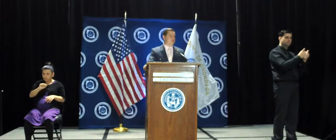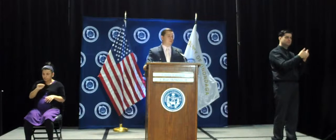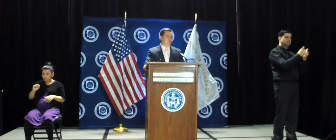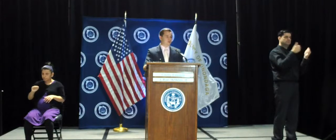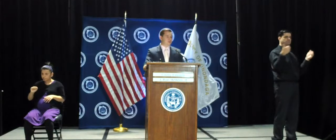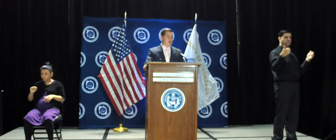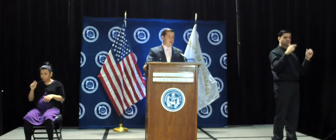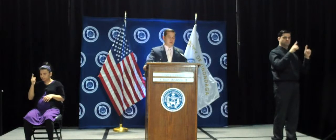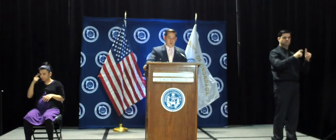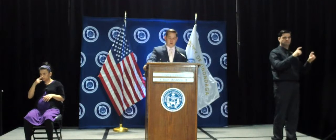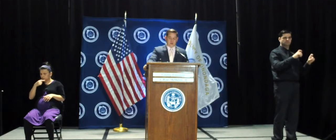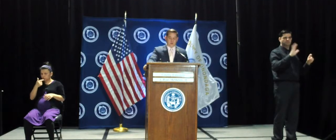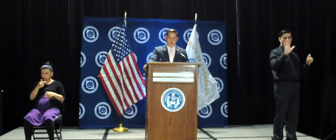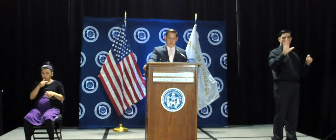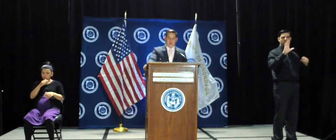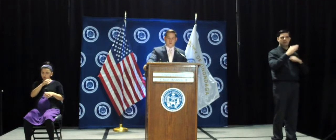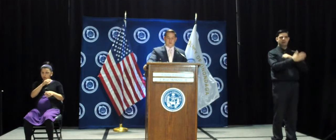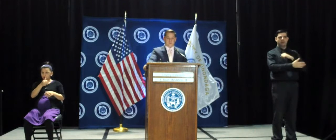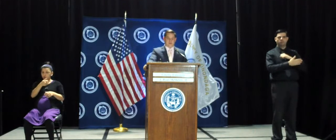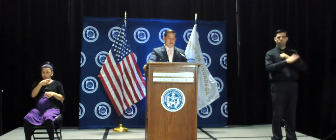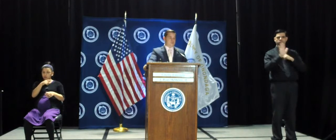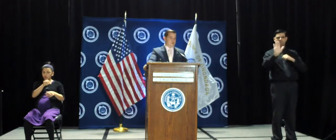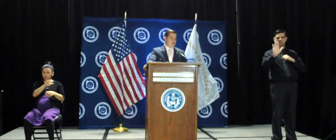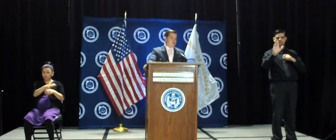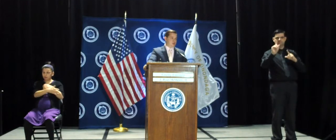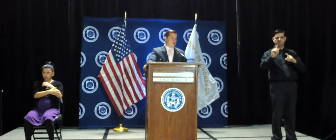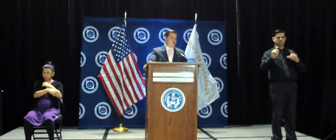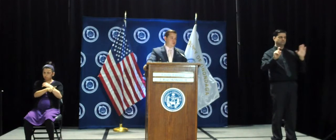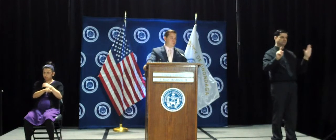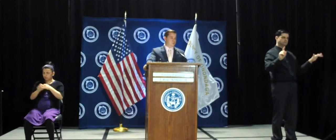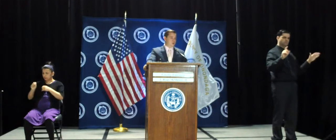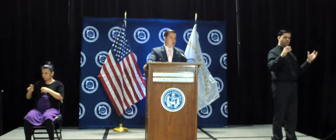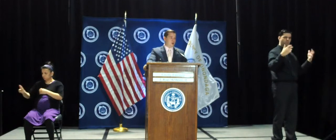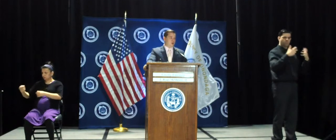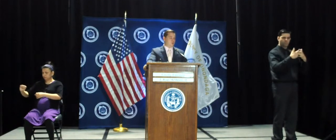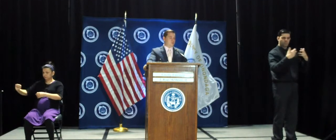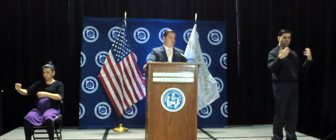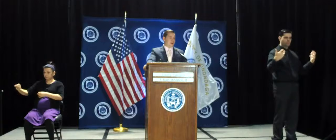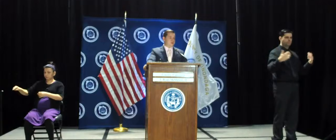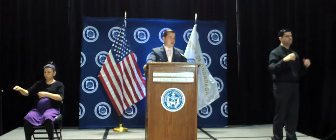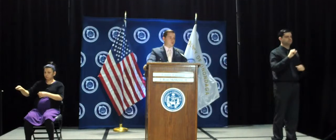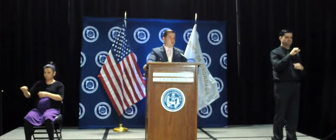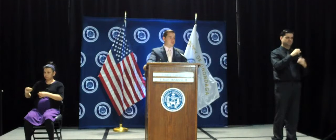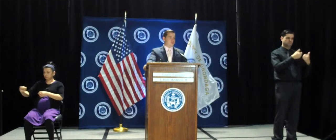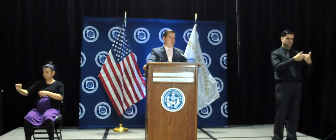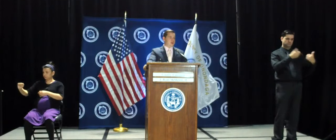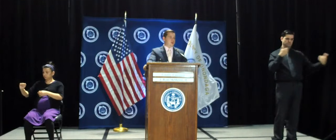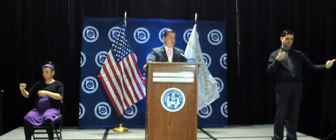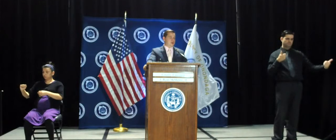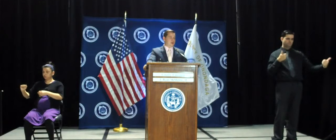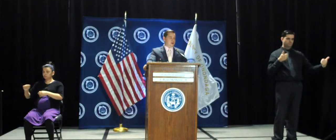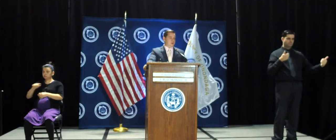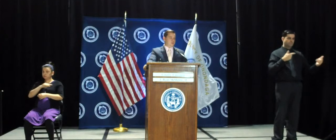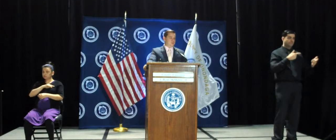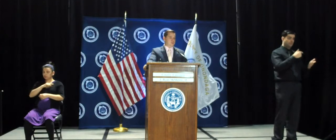They have a team that does that. They work with our team. At times, they'll have challenges with their contact tracing, and